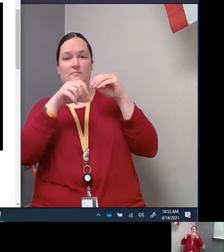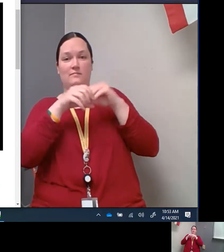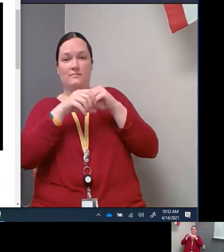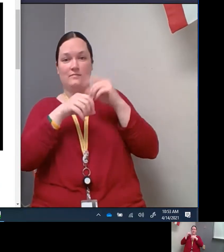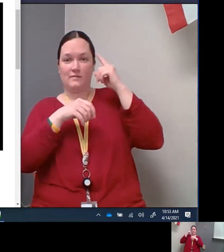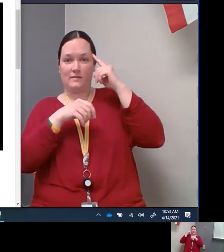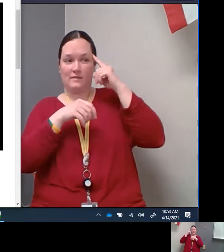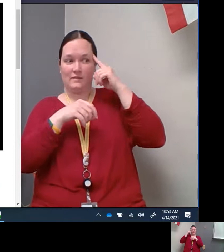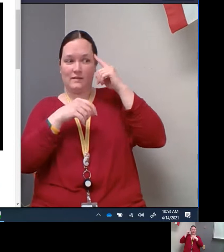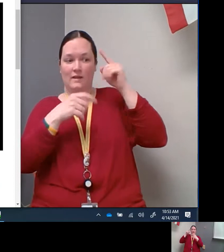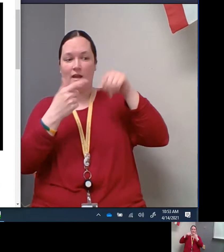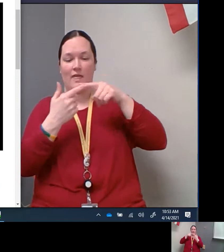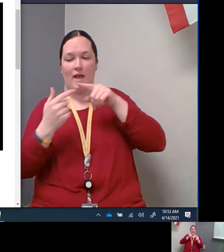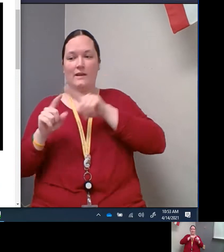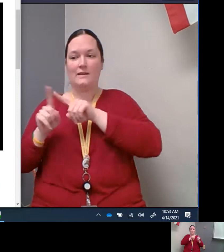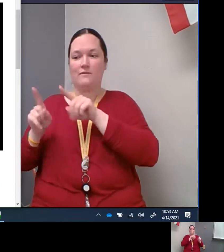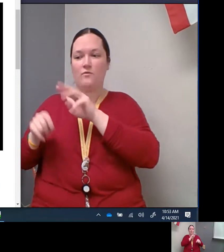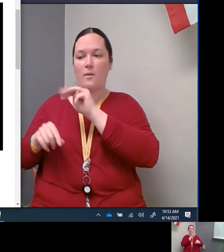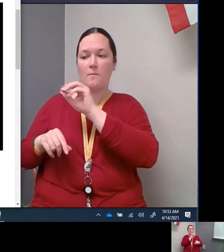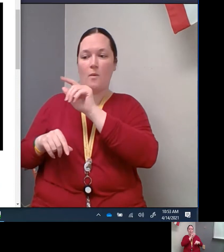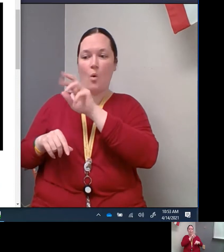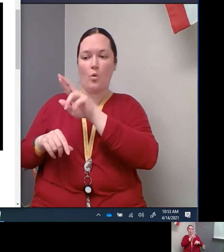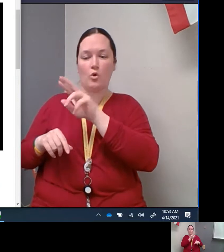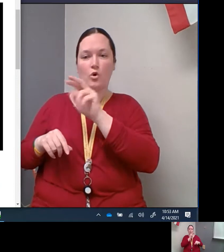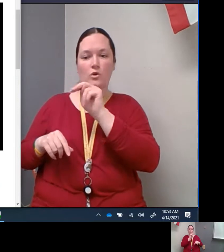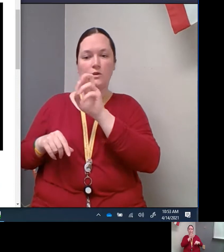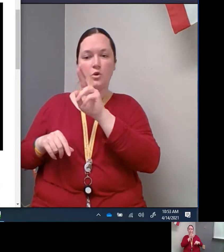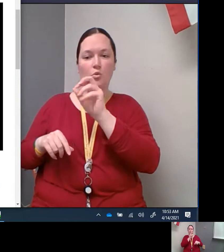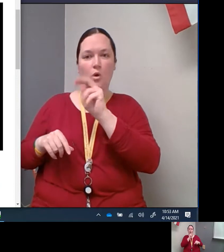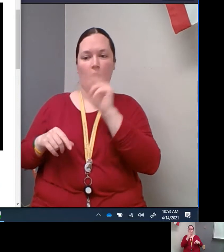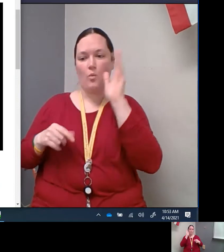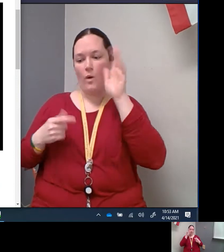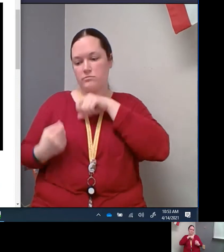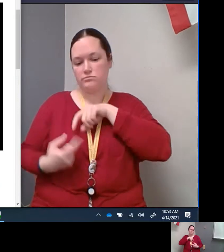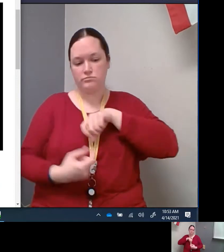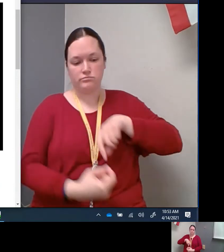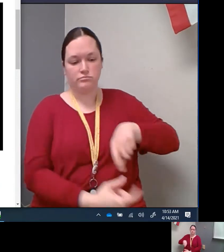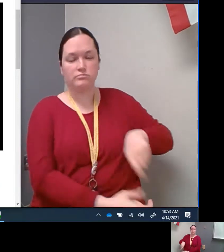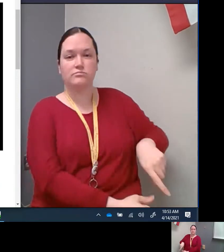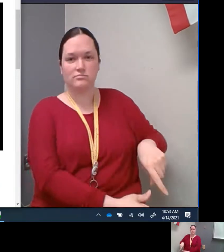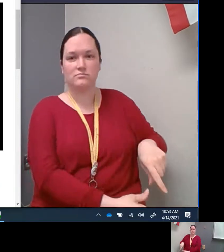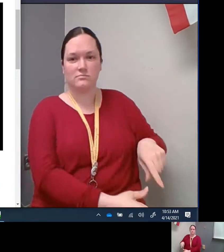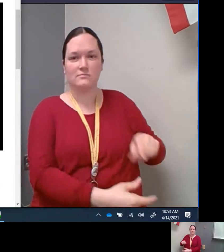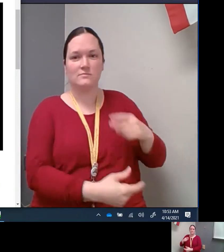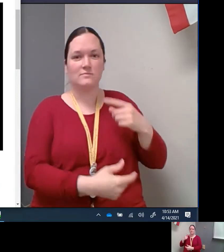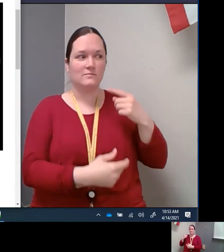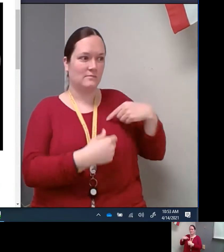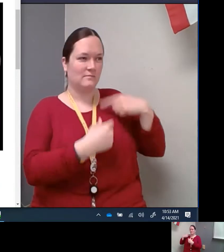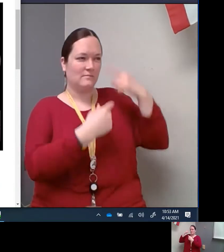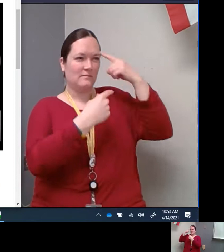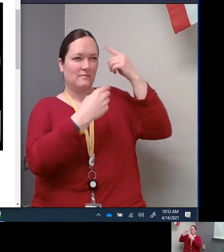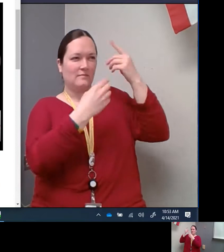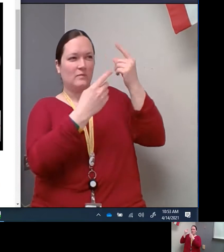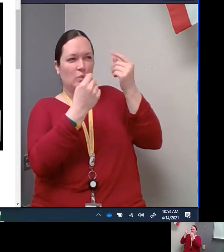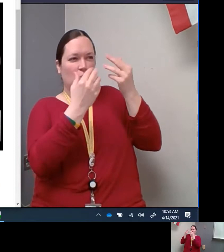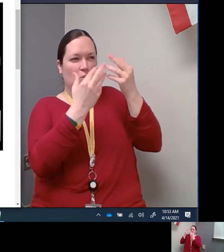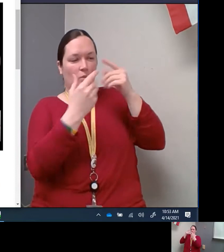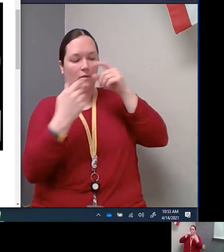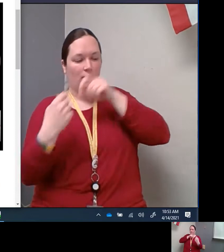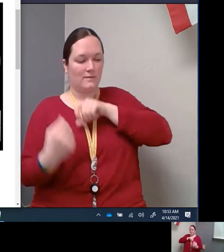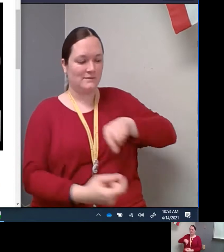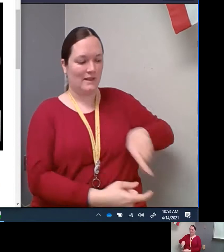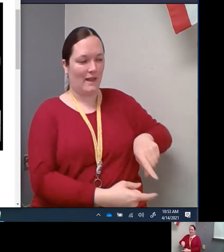motor nerves going out. And so the brain stem is important in routing that information and filtering that information, sending it where it needs to go. What's